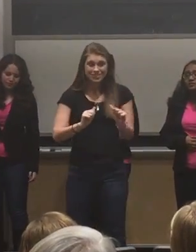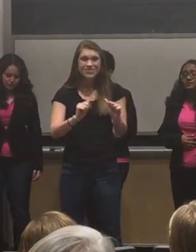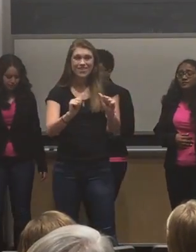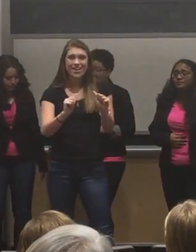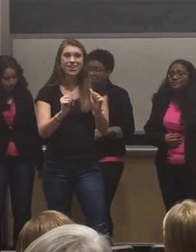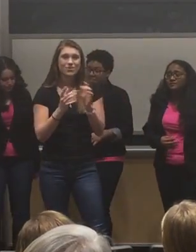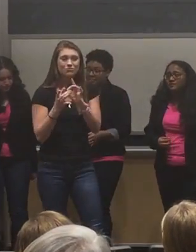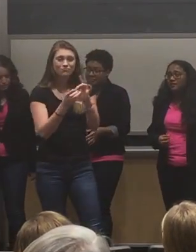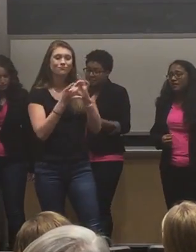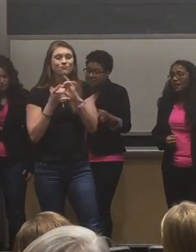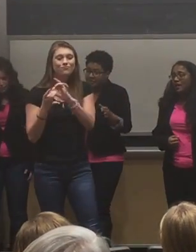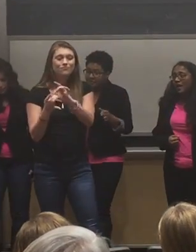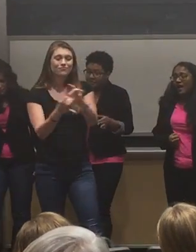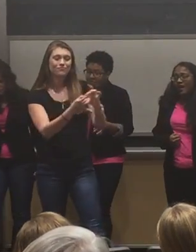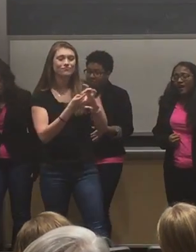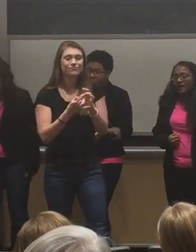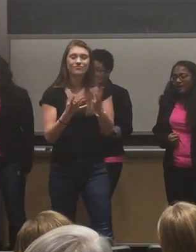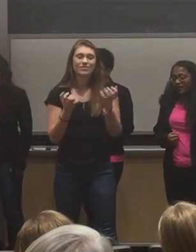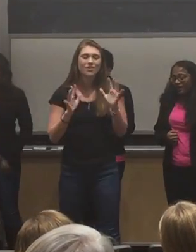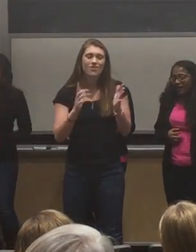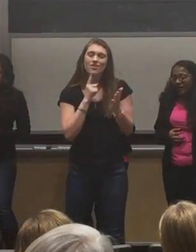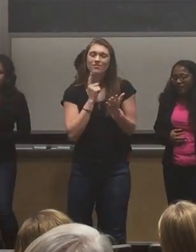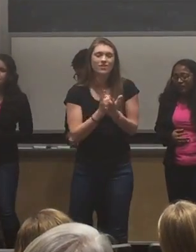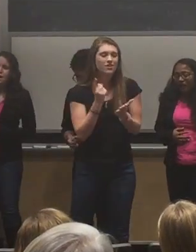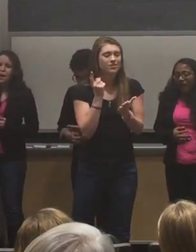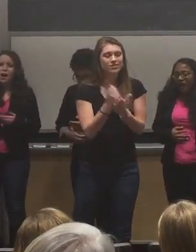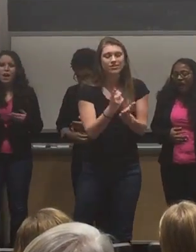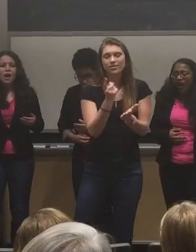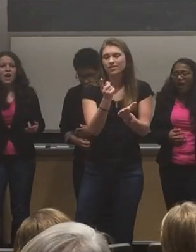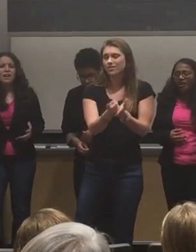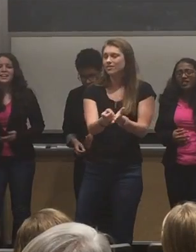You might. Cause I don't want to fall in love.